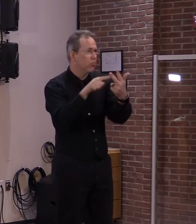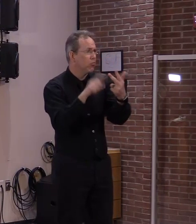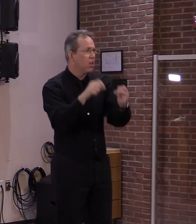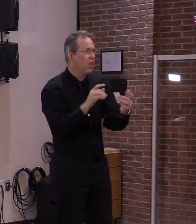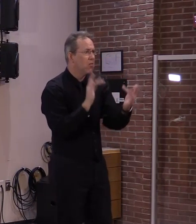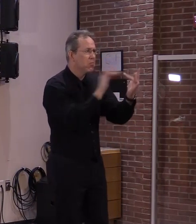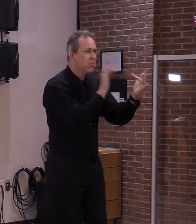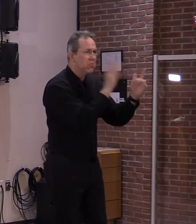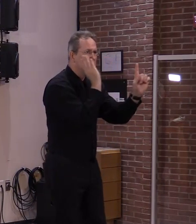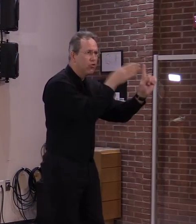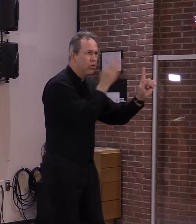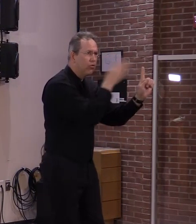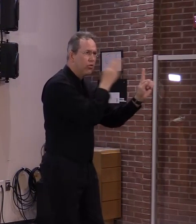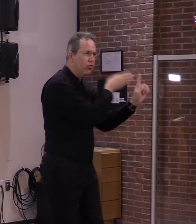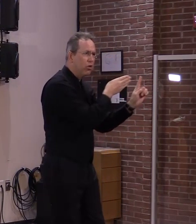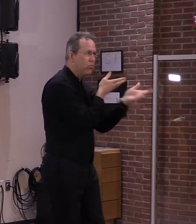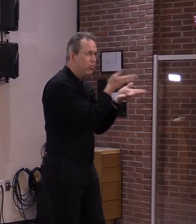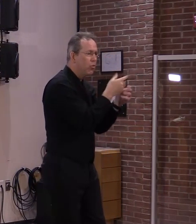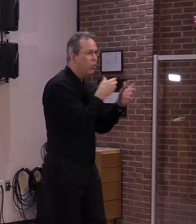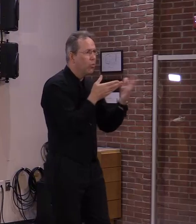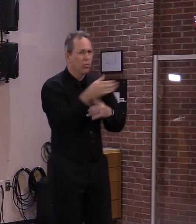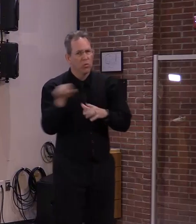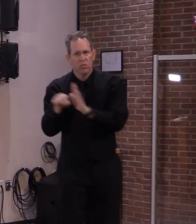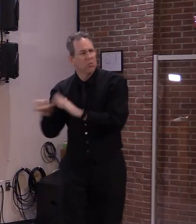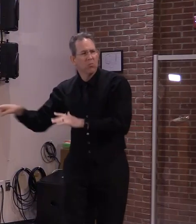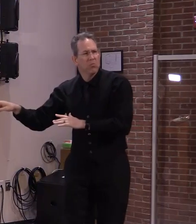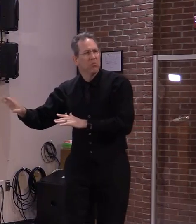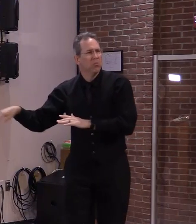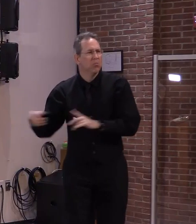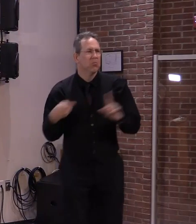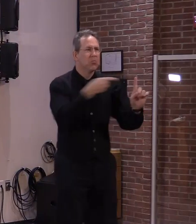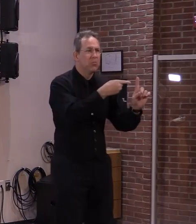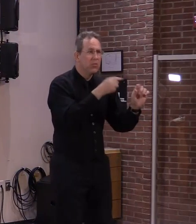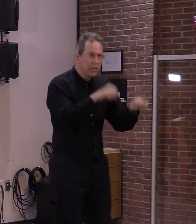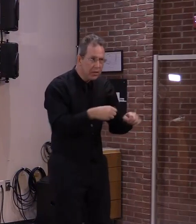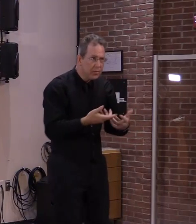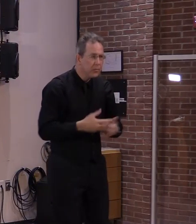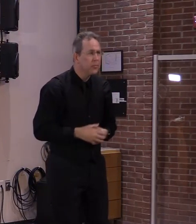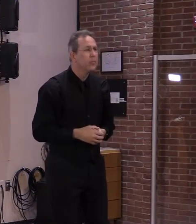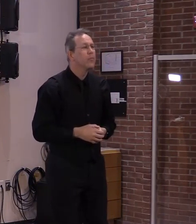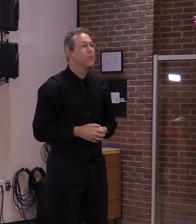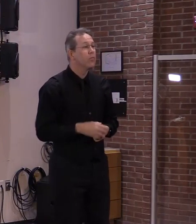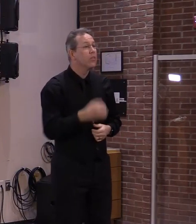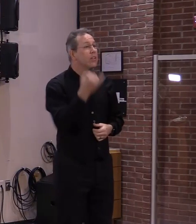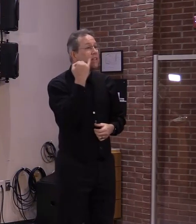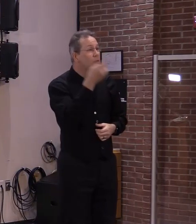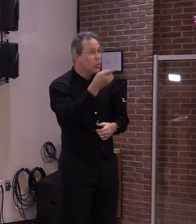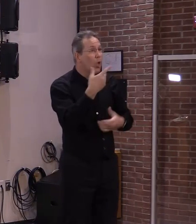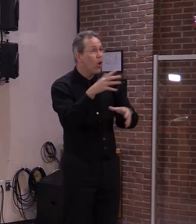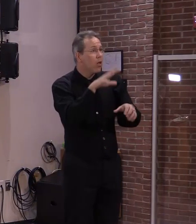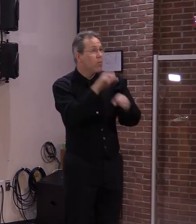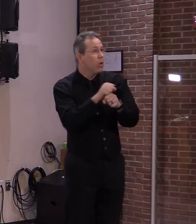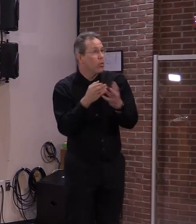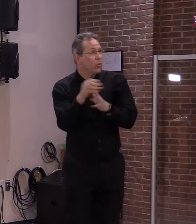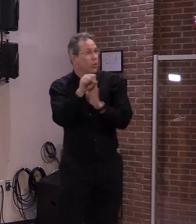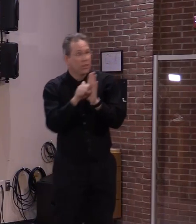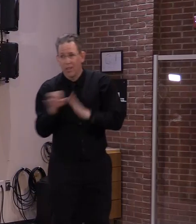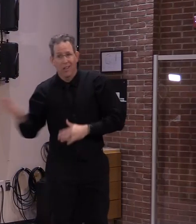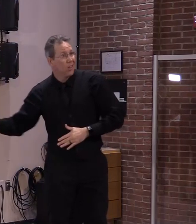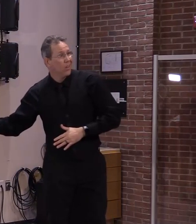healthvermont.gov/myvaccine. Please, but if you do make an appointment on the state website and then you make a